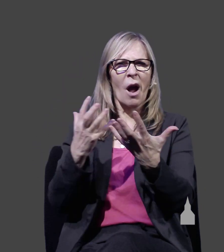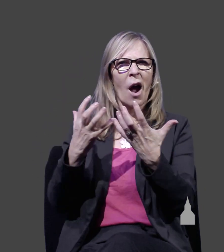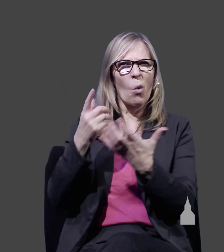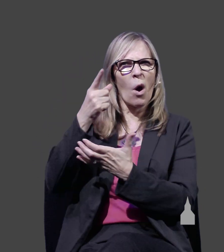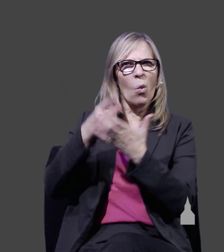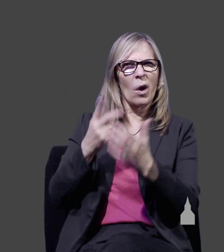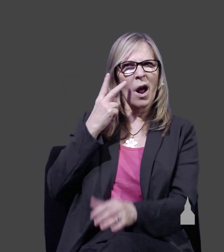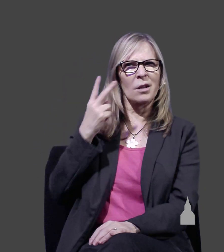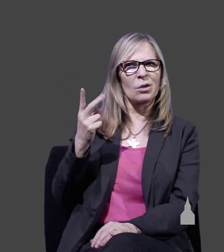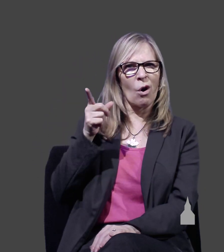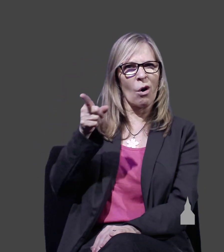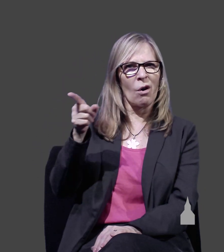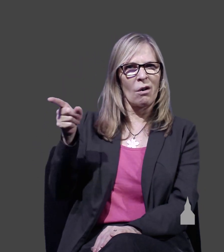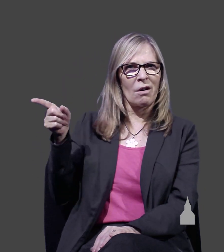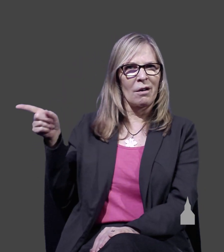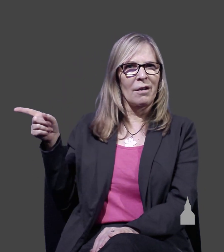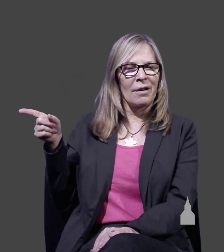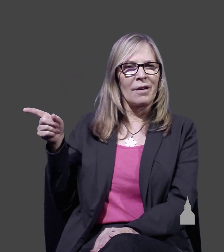them.